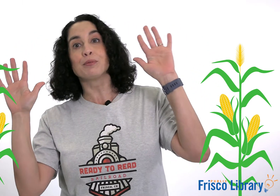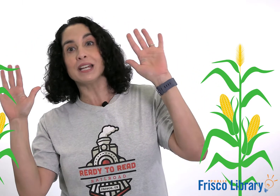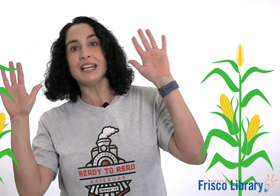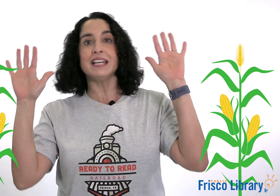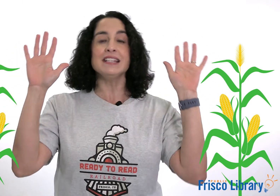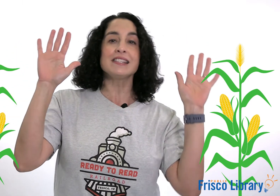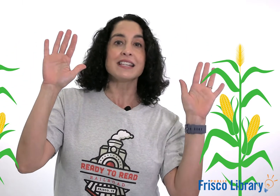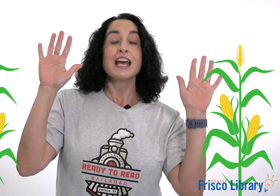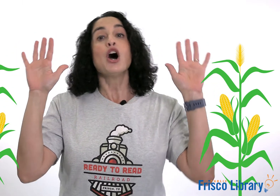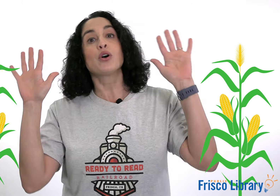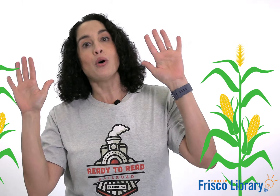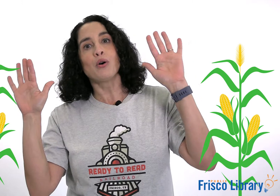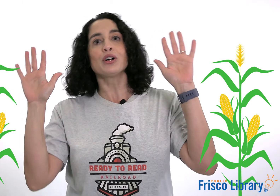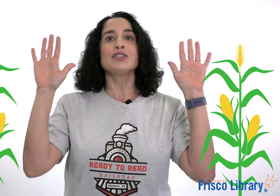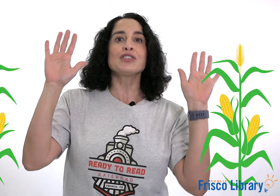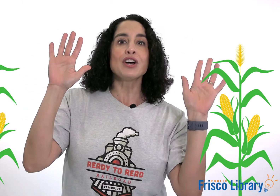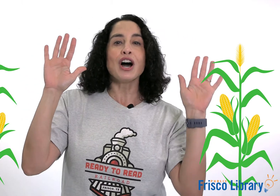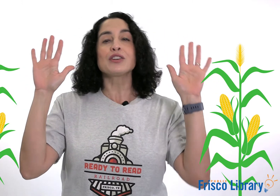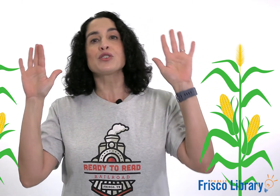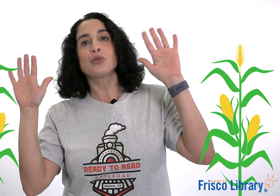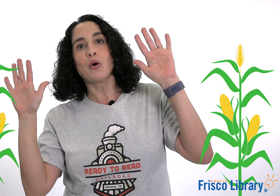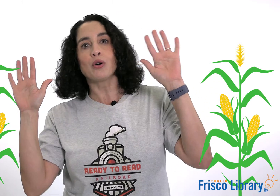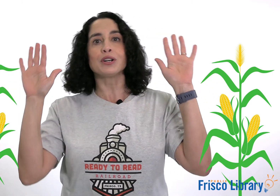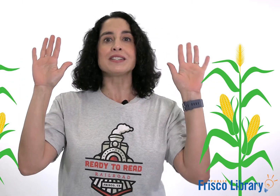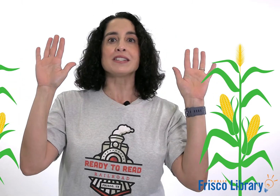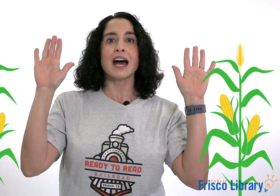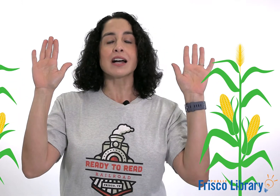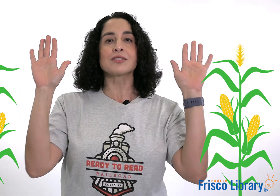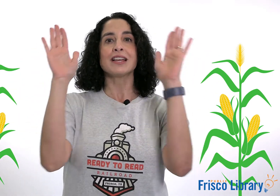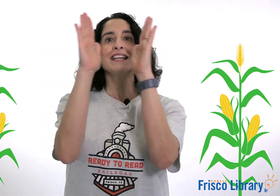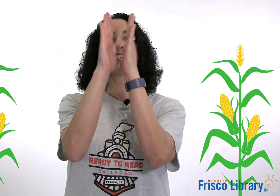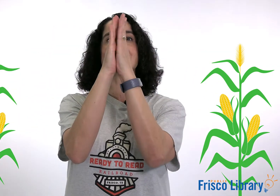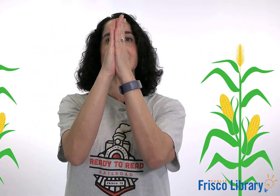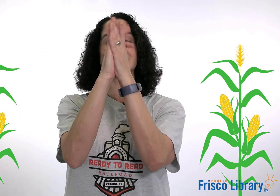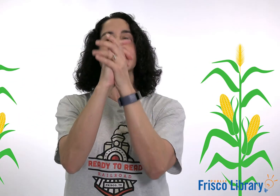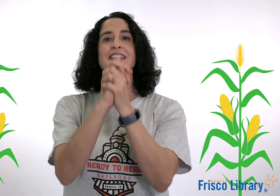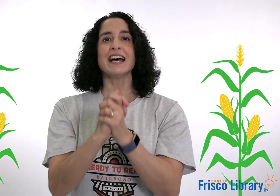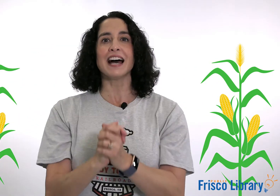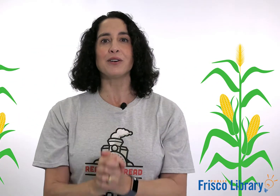breeze corn stalks corn stalks sit down